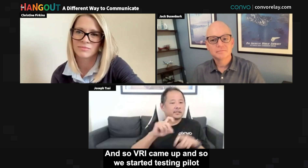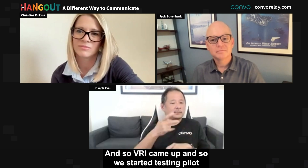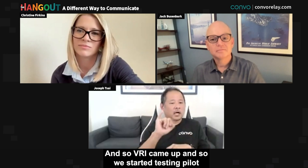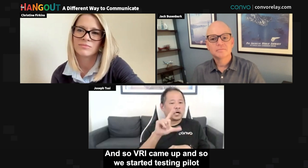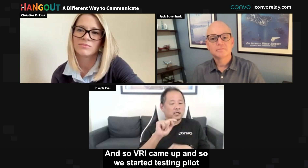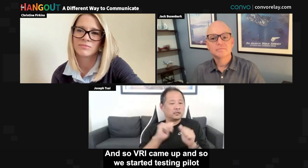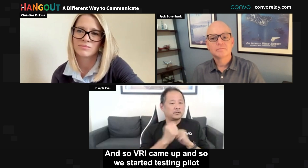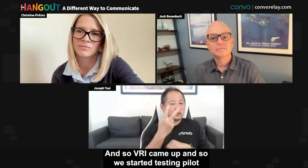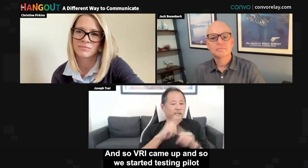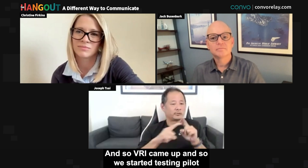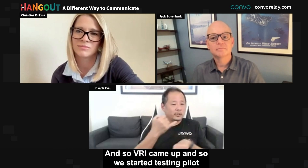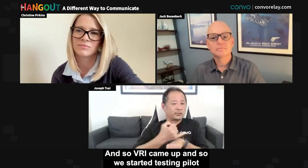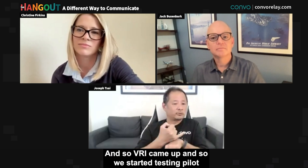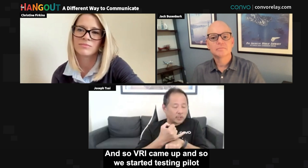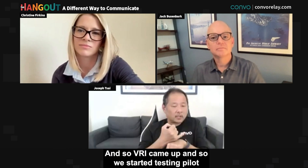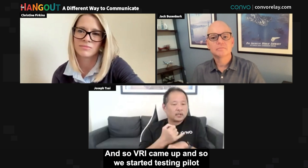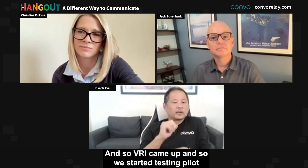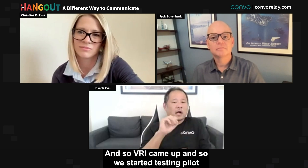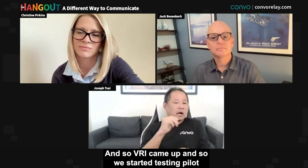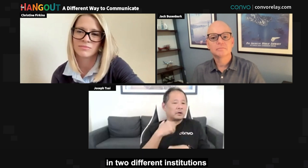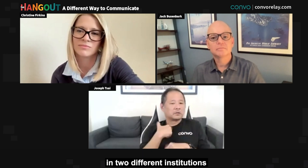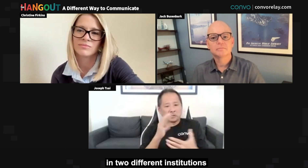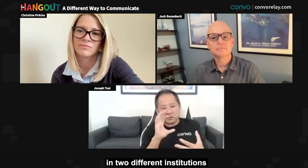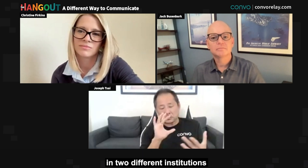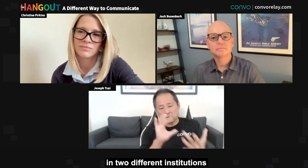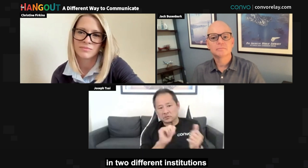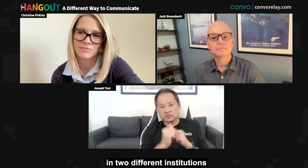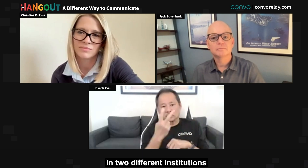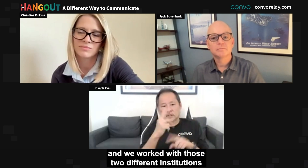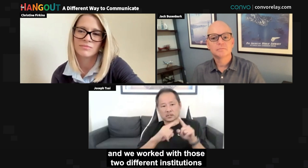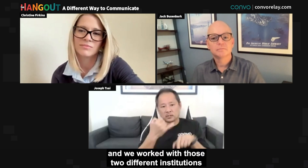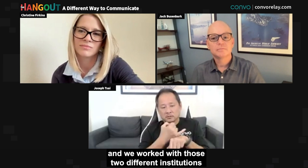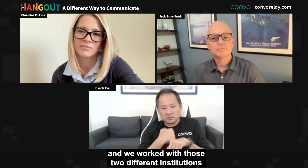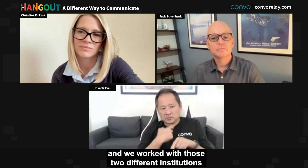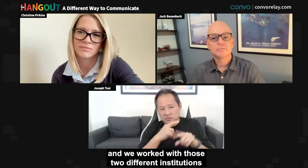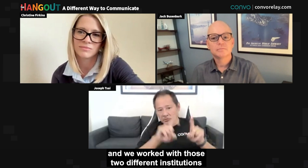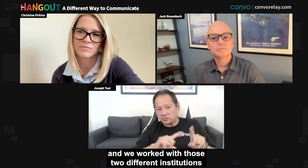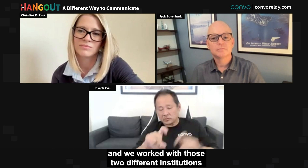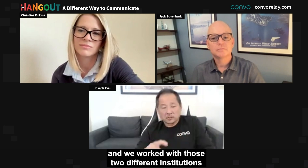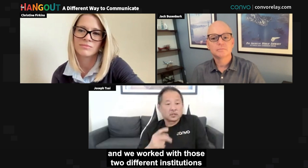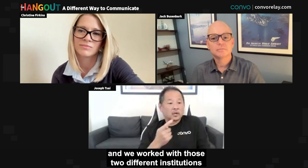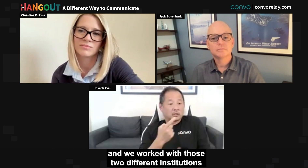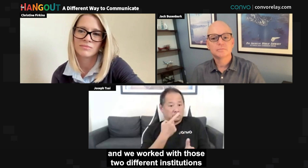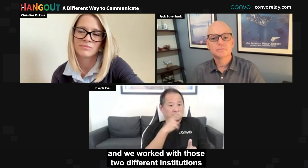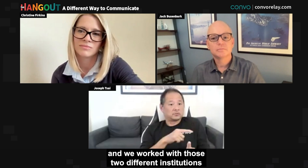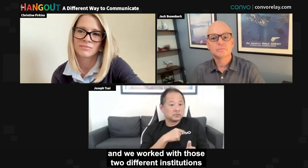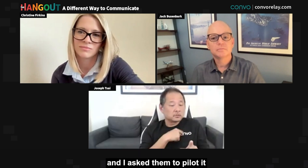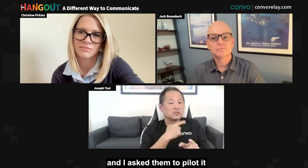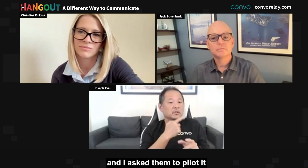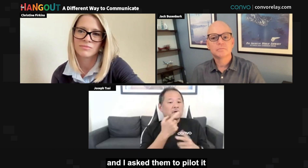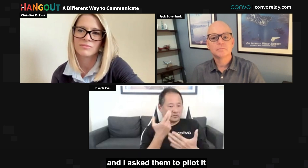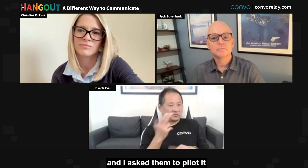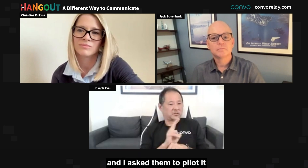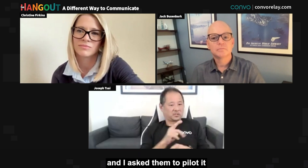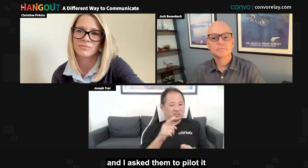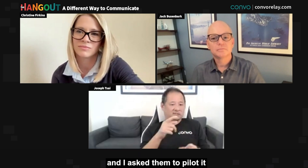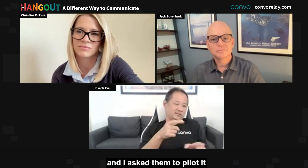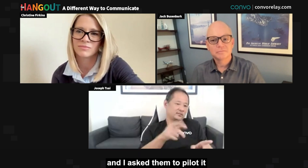came up, and so we started testing pilot with two different institutions, and we worked with those two different institutions, and asked them to pilot it